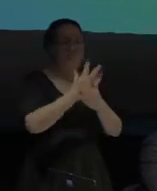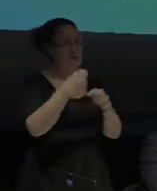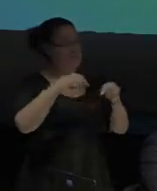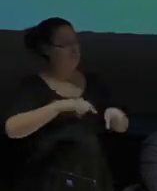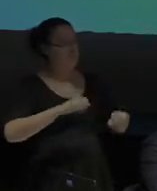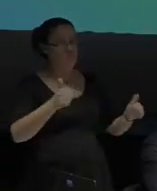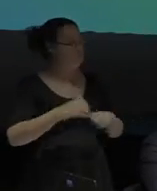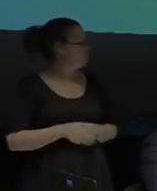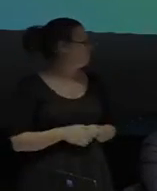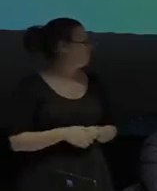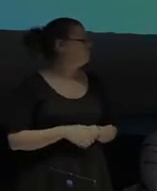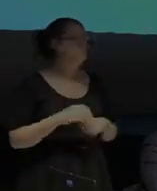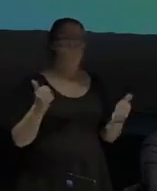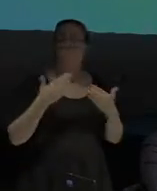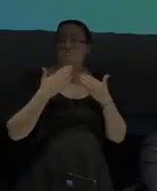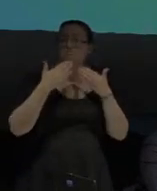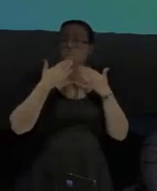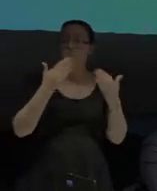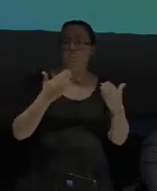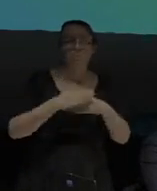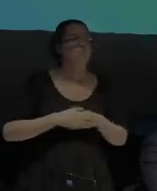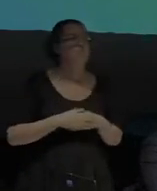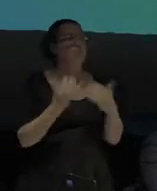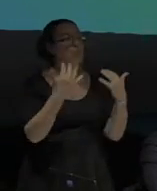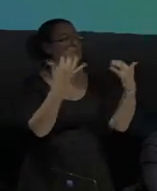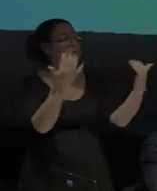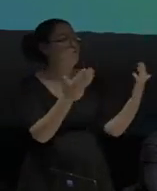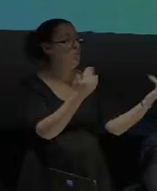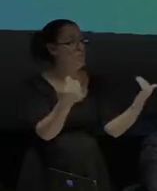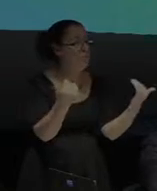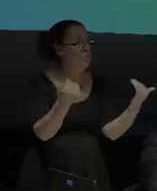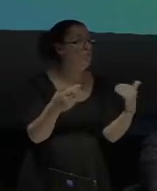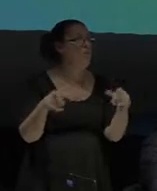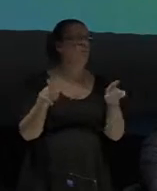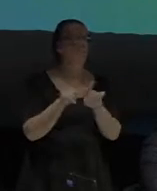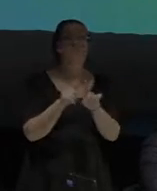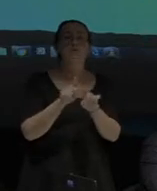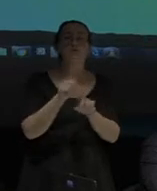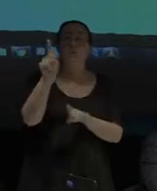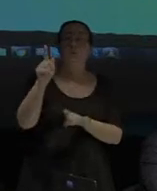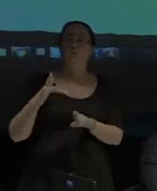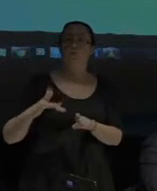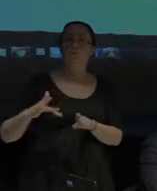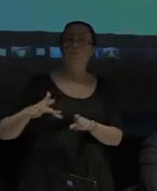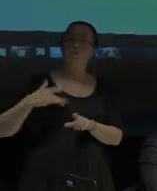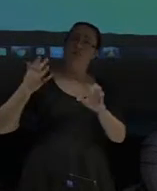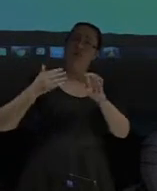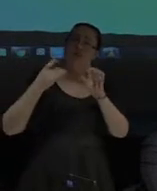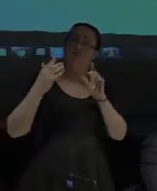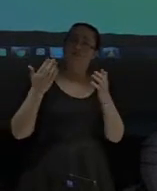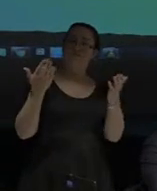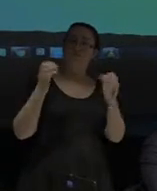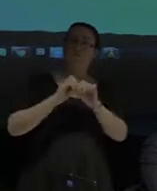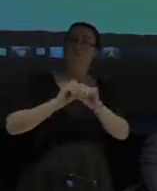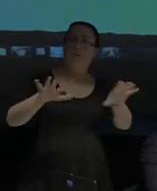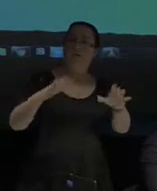Thanks, Katina. Welcome everybody here in the audience and also for people joining us on the live